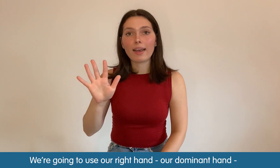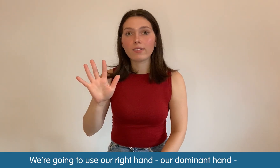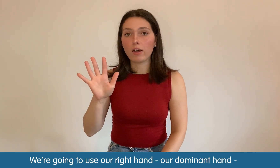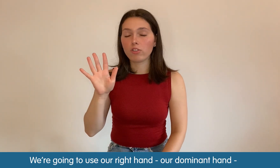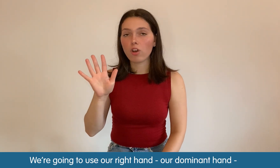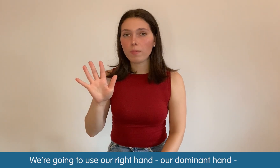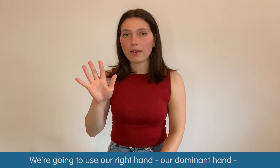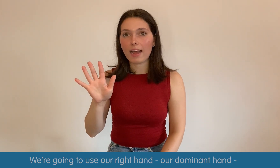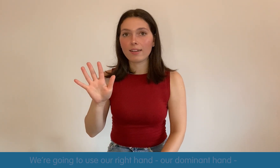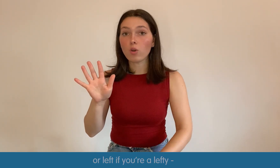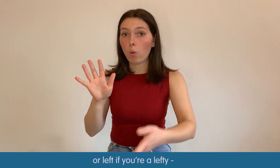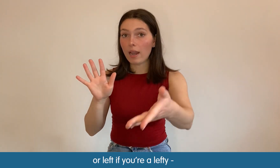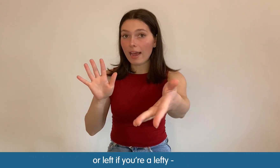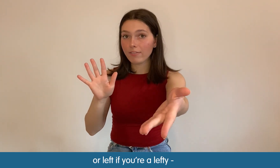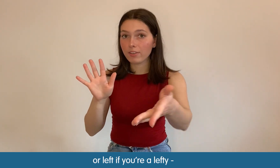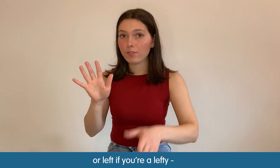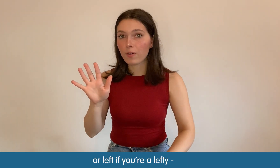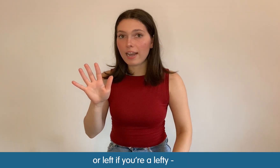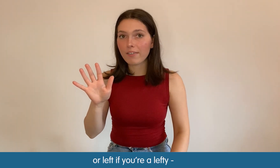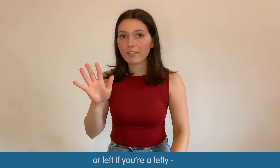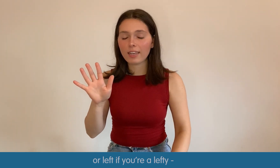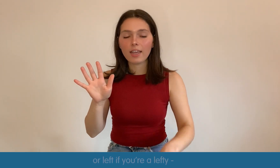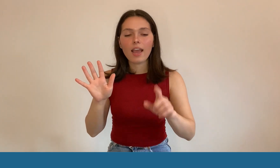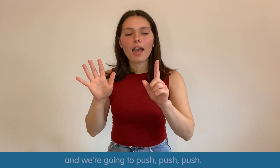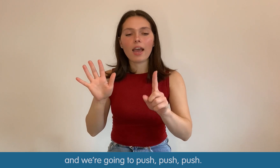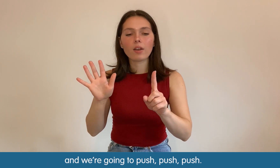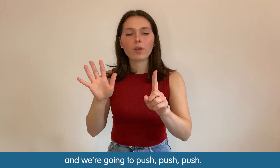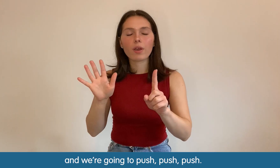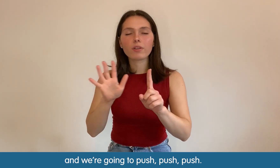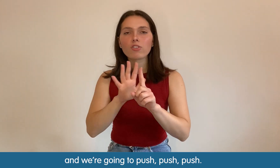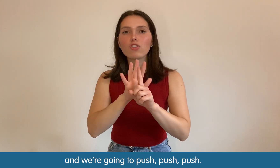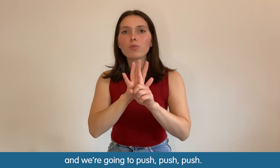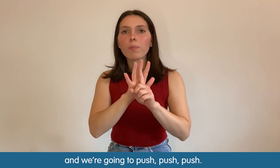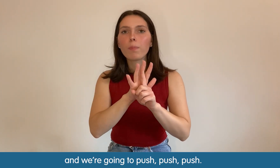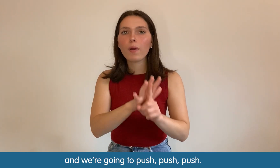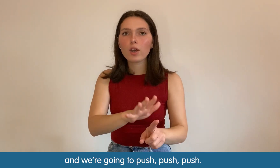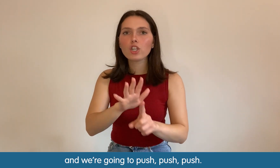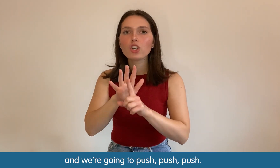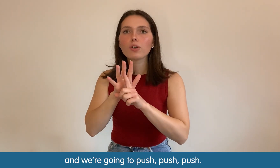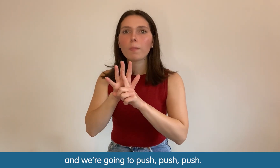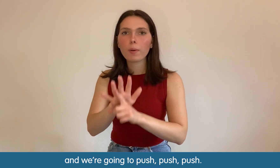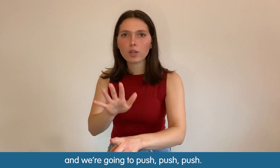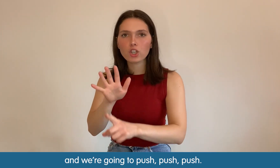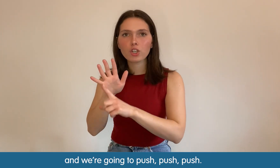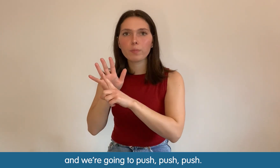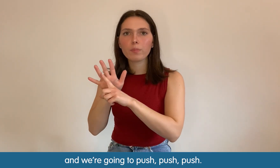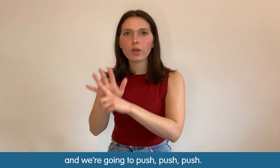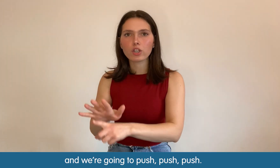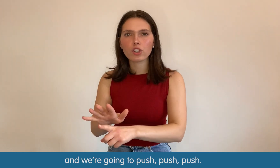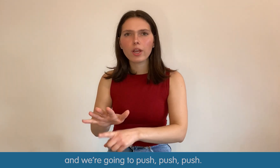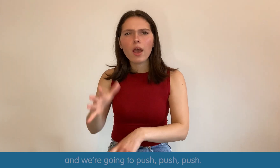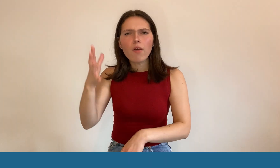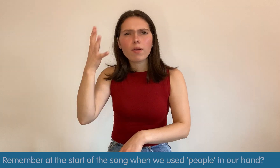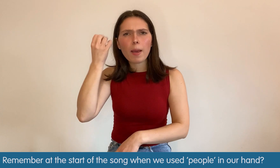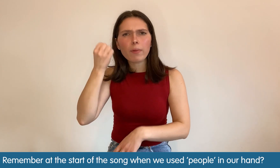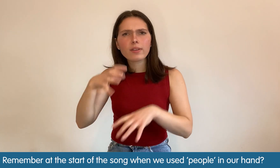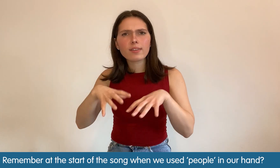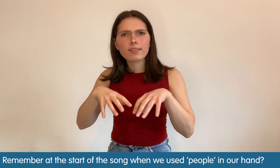our dominant hand, or left if you're a lefty, and we're going to push, push, push. Remember at the start